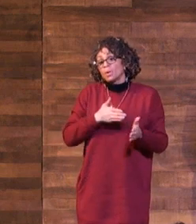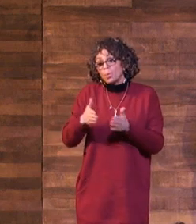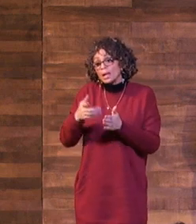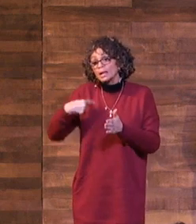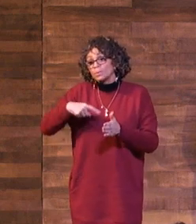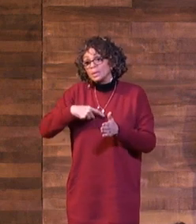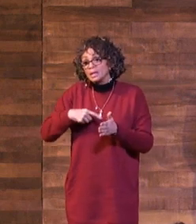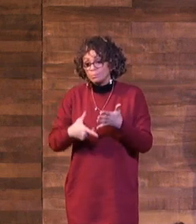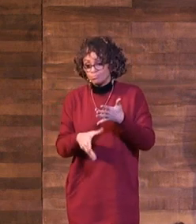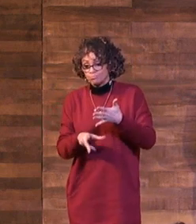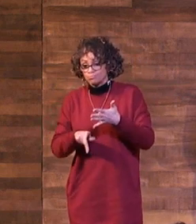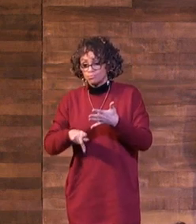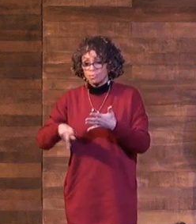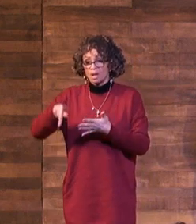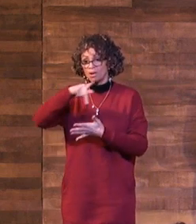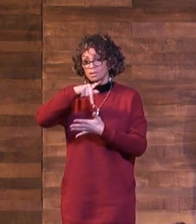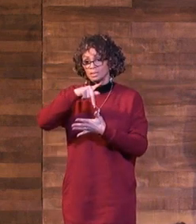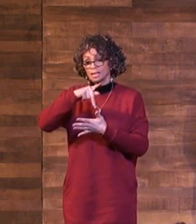and use our budget.